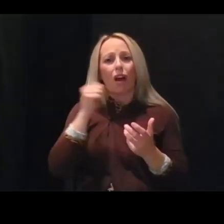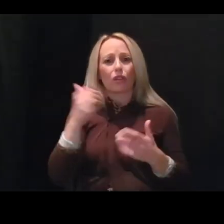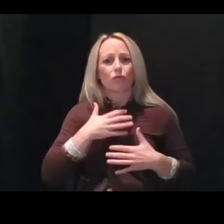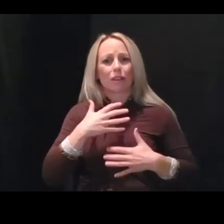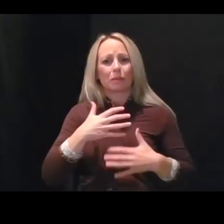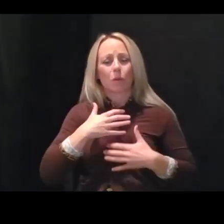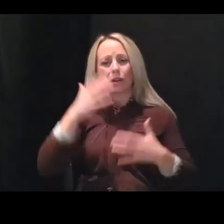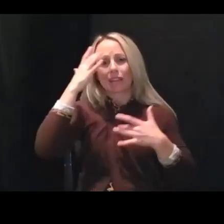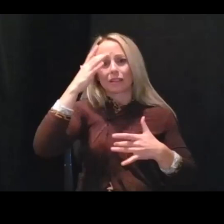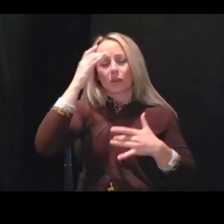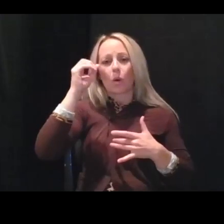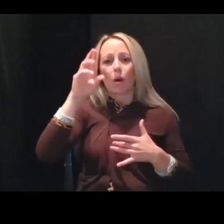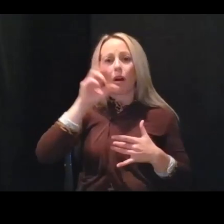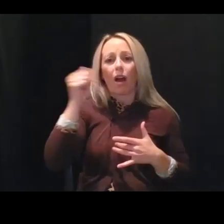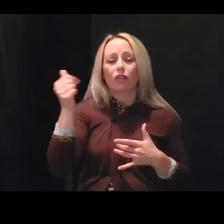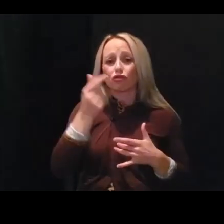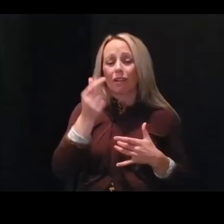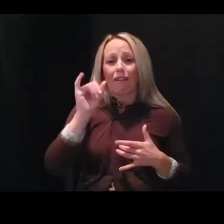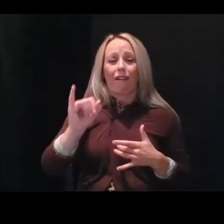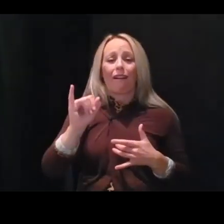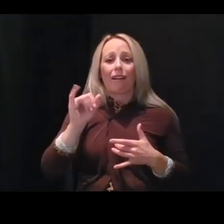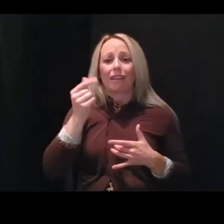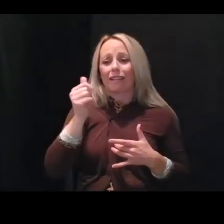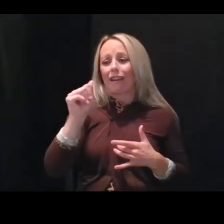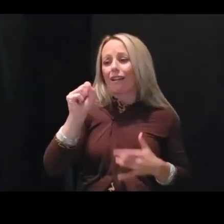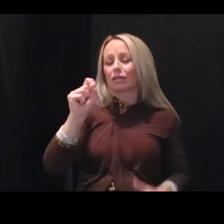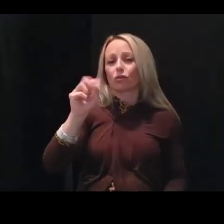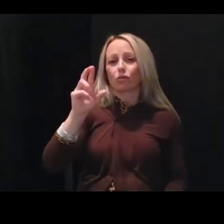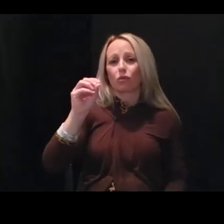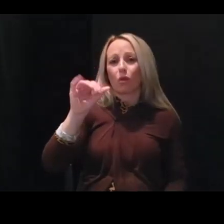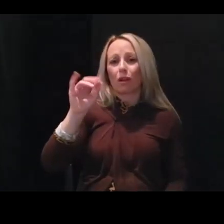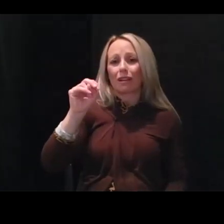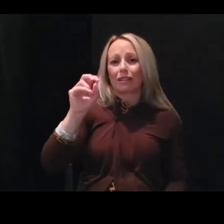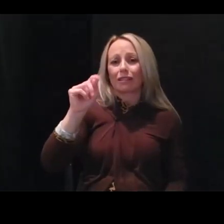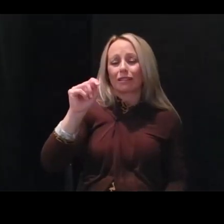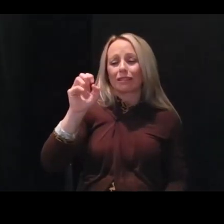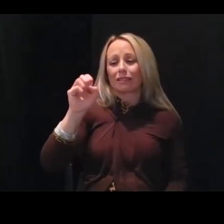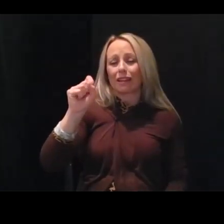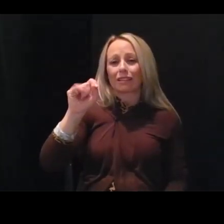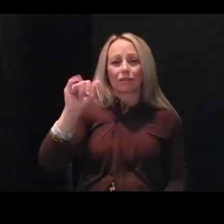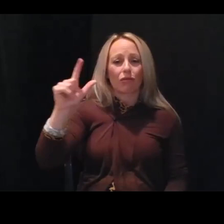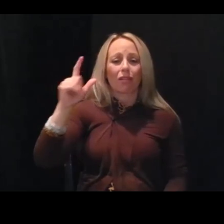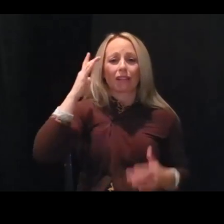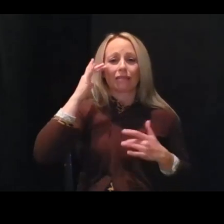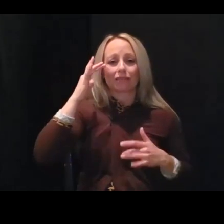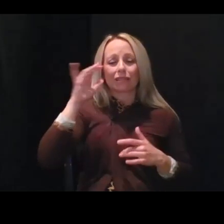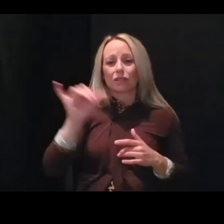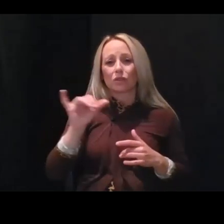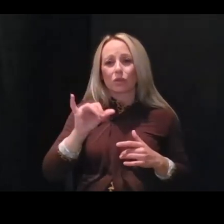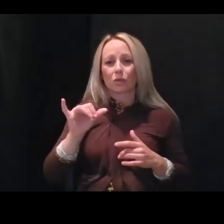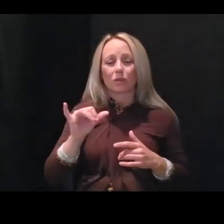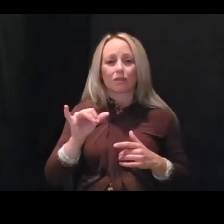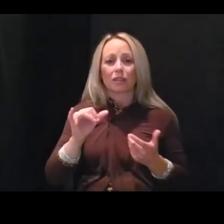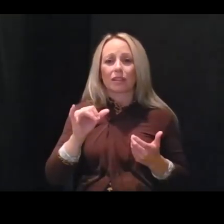gastrointestinal illnesses too. Unfortunately, there is no standalone symptom that definitively tells someone they have